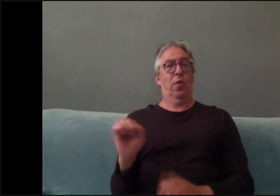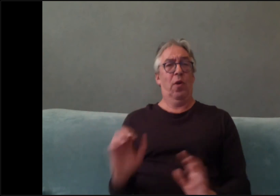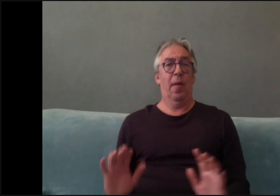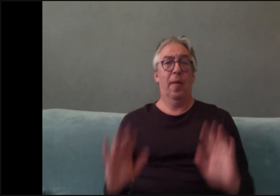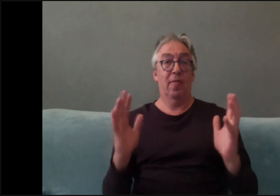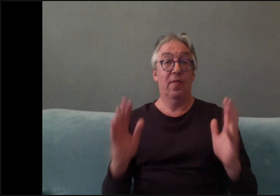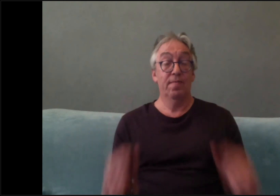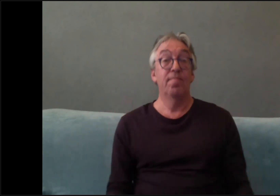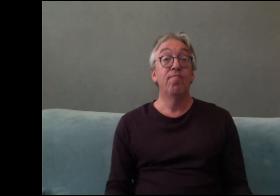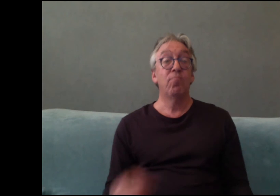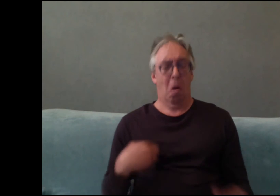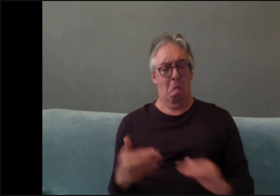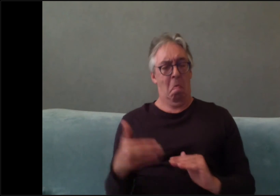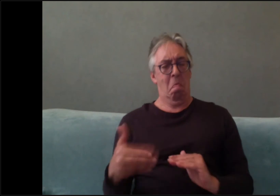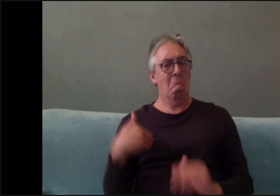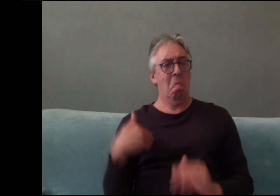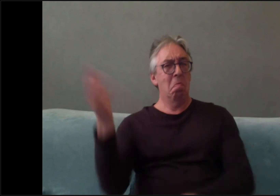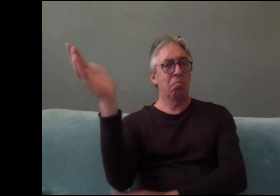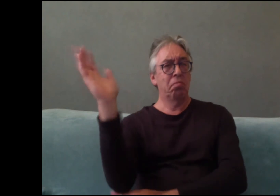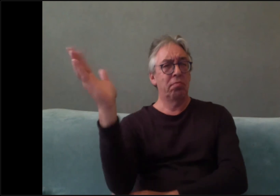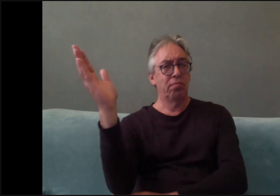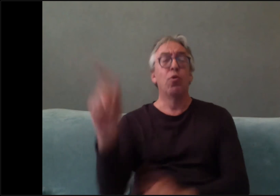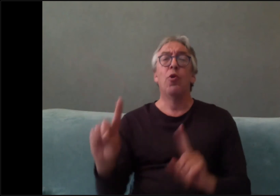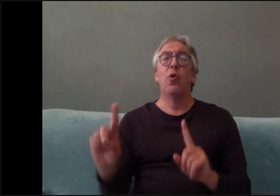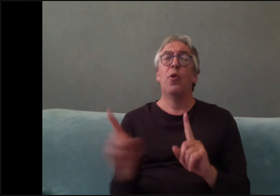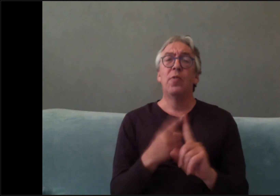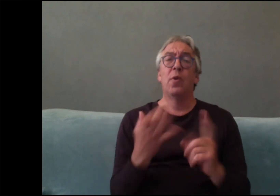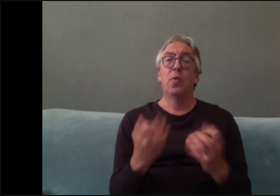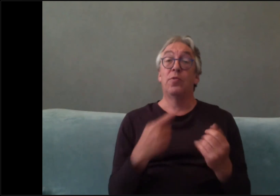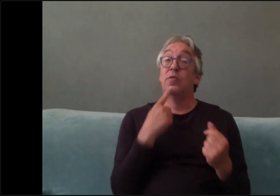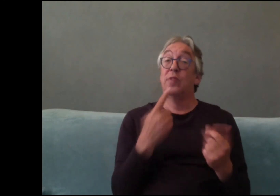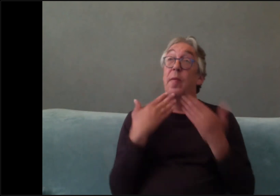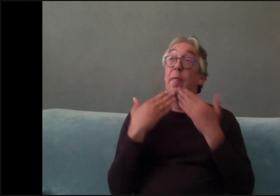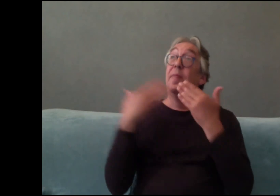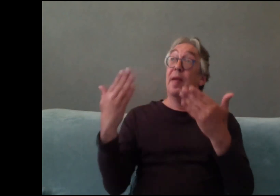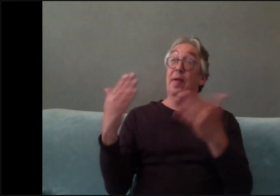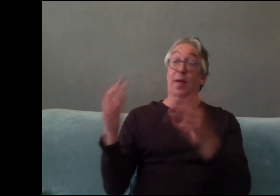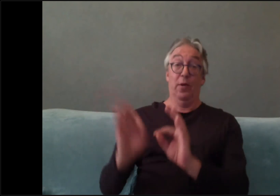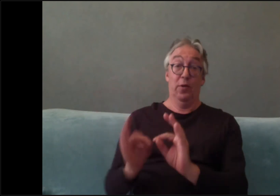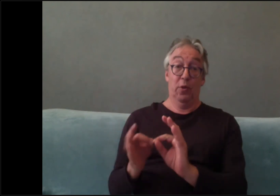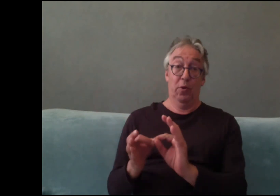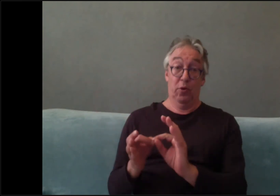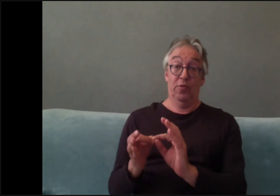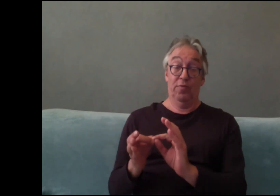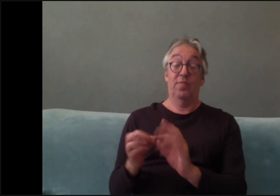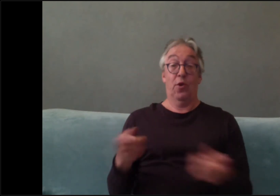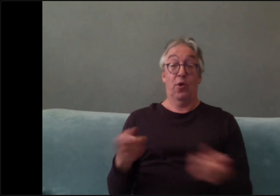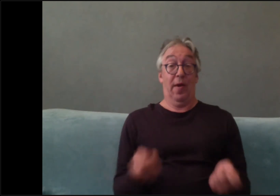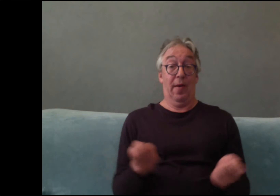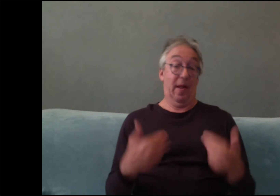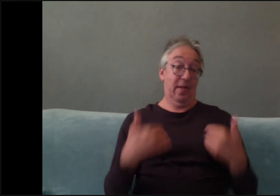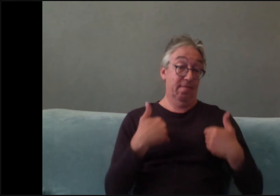want to start by thanking our interpreters, Ferdinand and Lisa. as well as our live